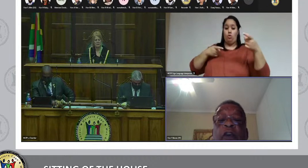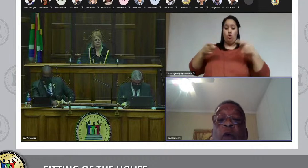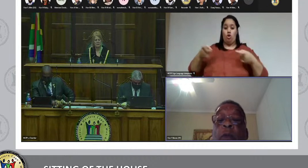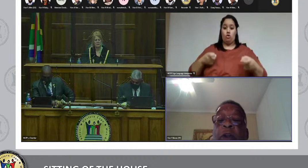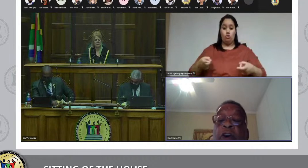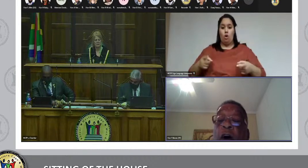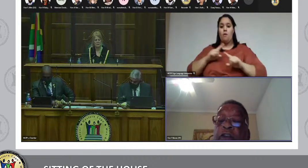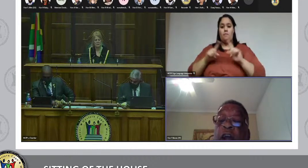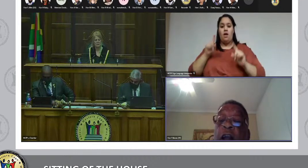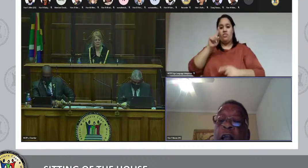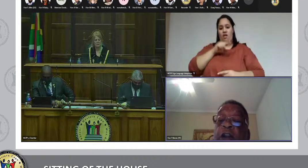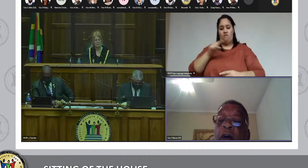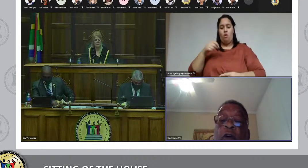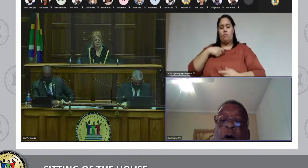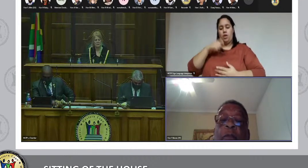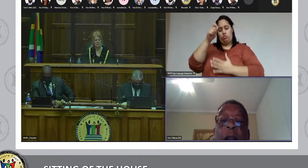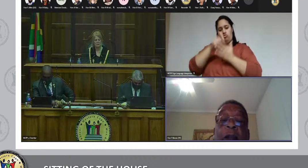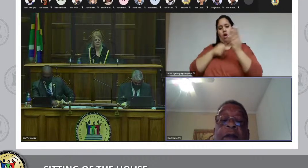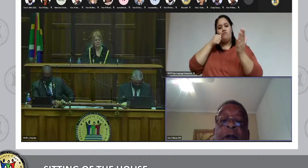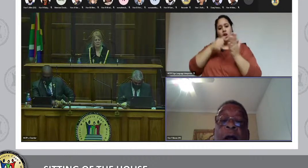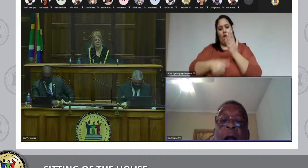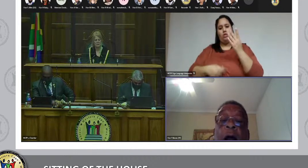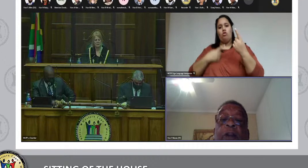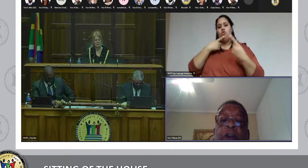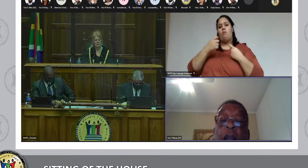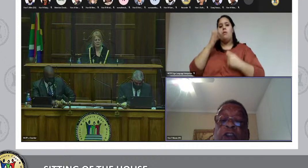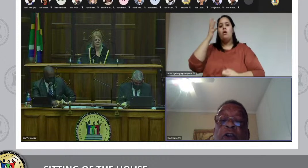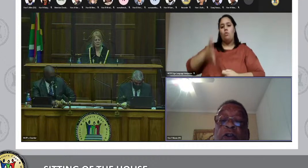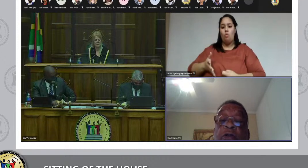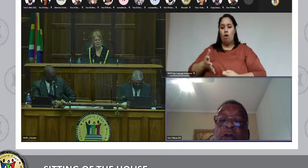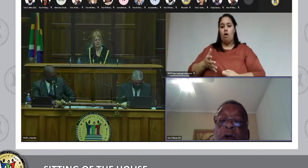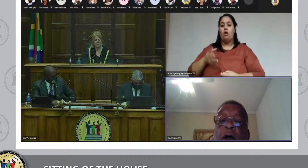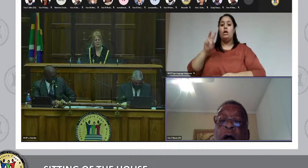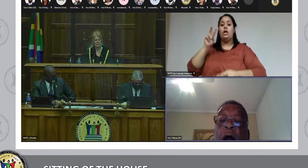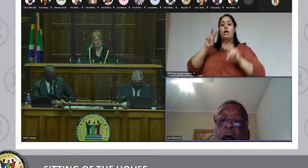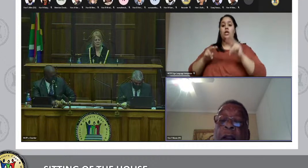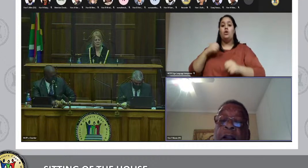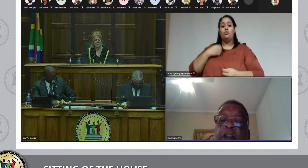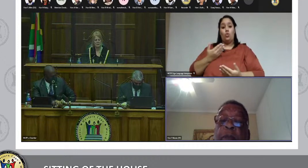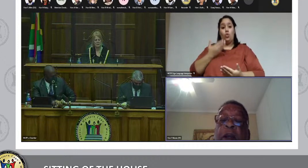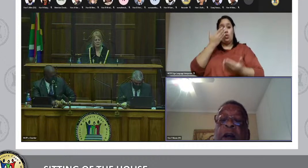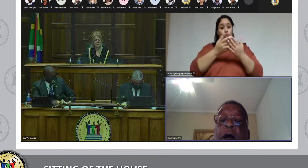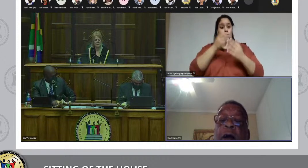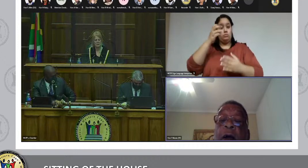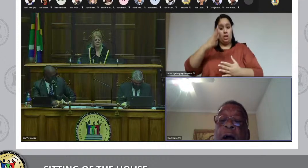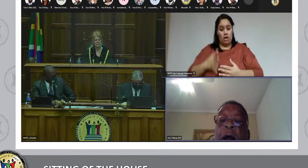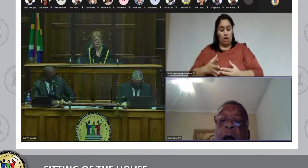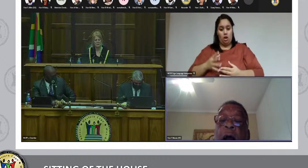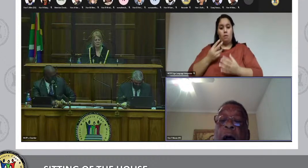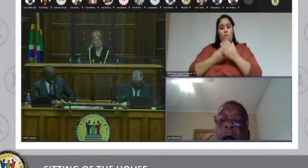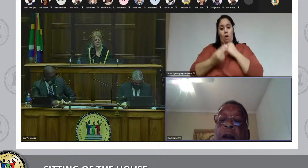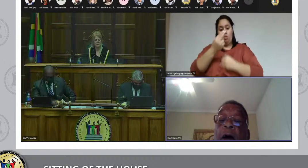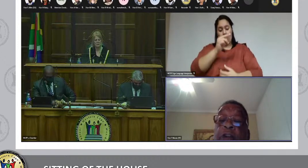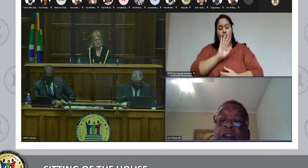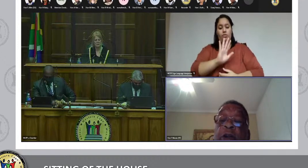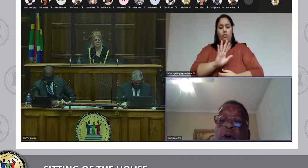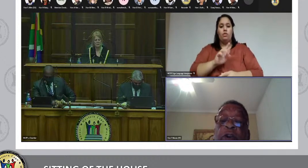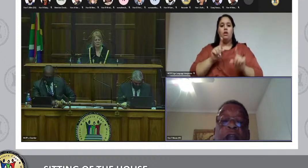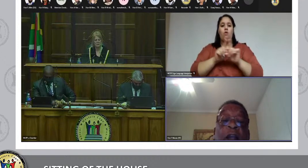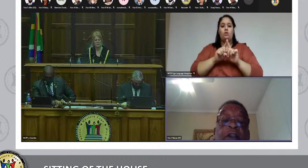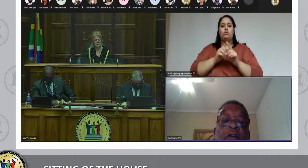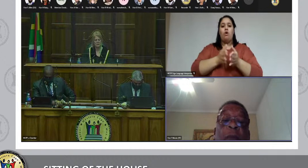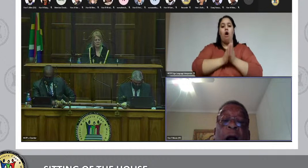I therefore will be drafting a letter of complaint addressed to you and the Speaker, and ask